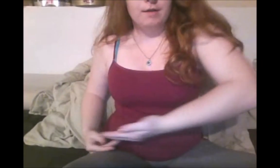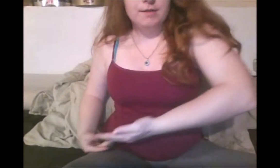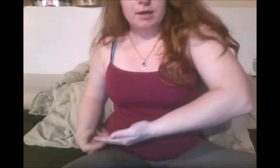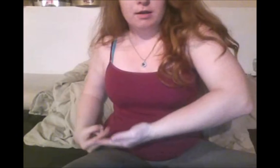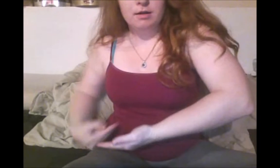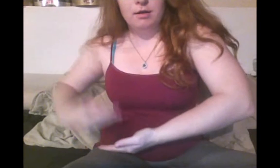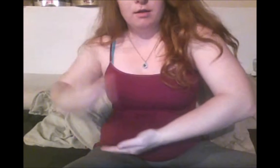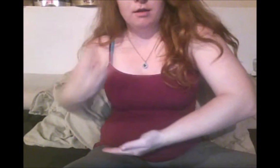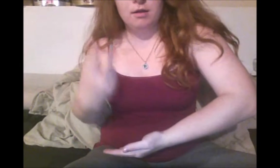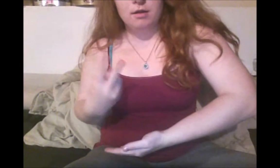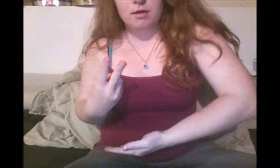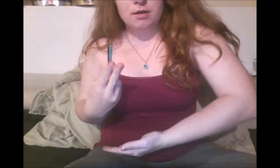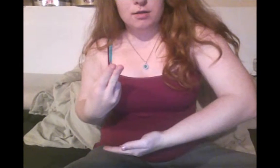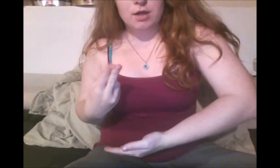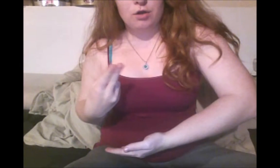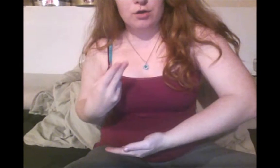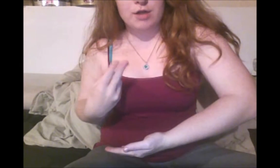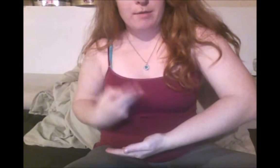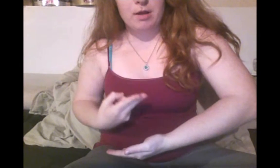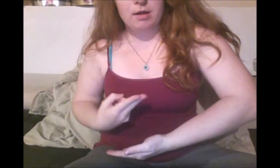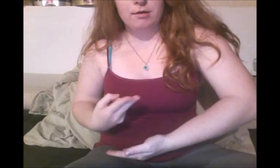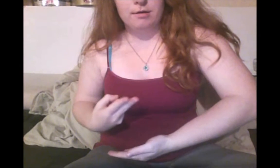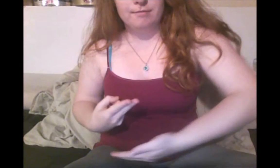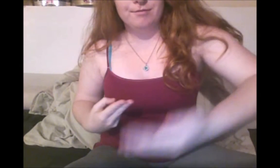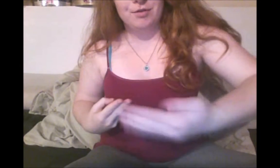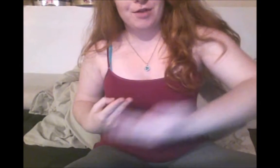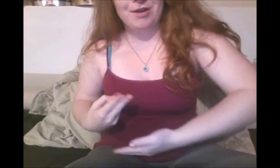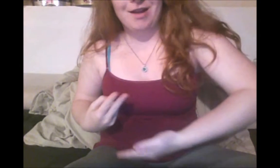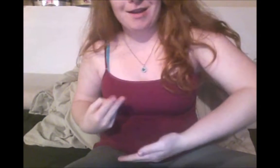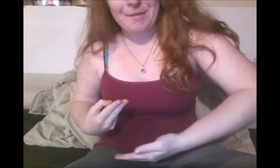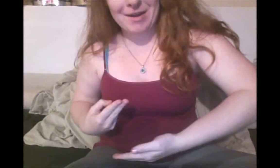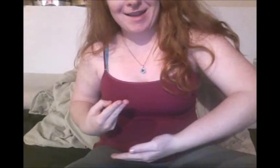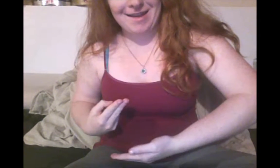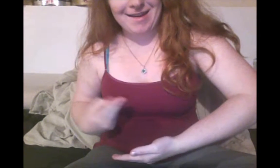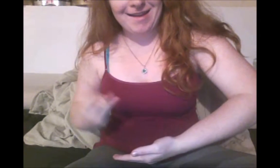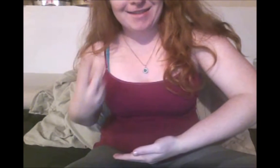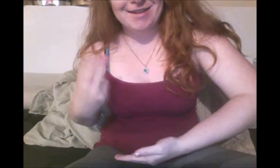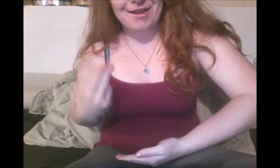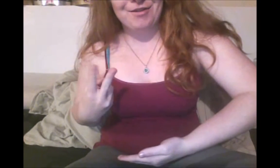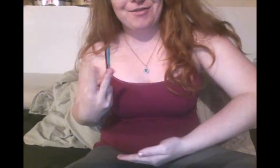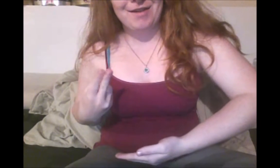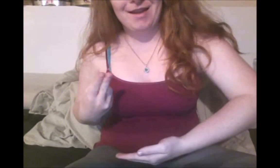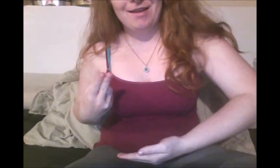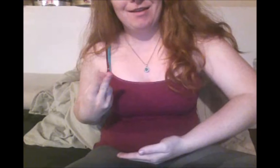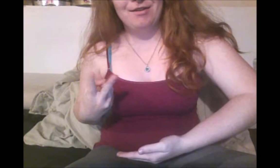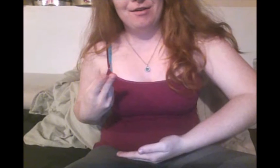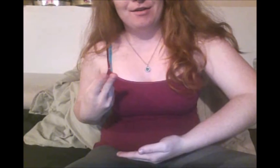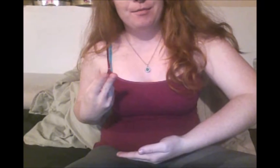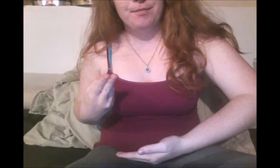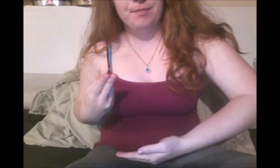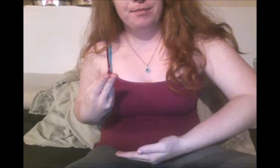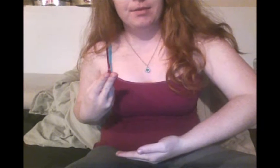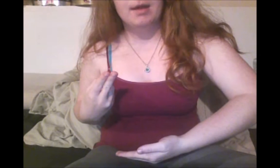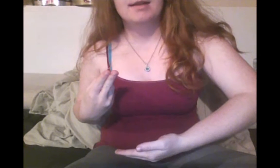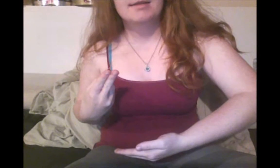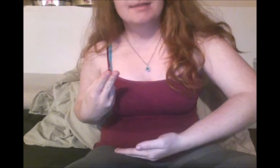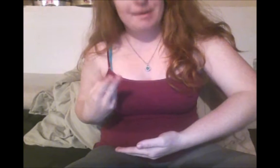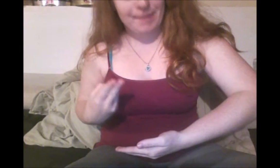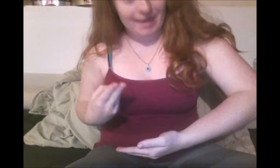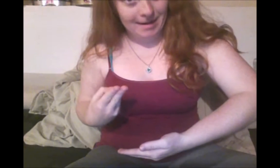hand. Take your dominant, or hold out your non-dominant hand. Take out your right, your dominant